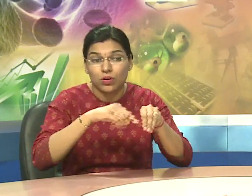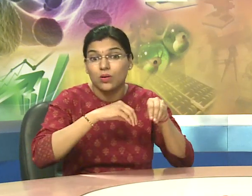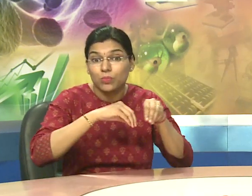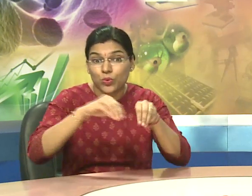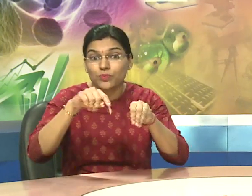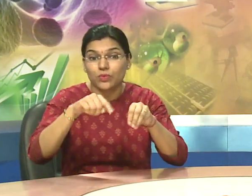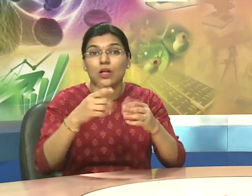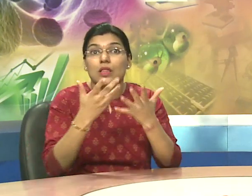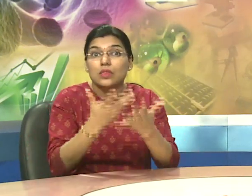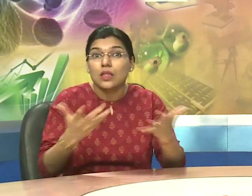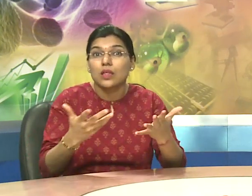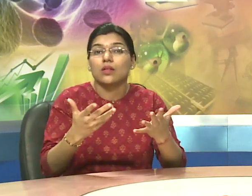Things move.